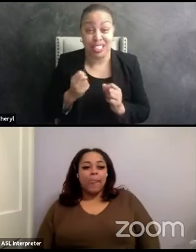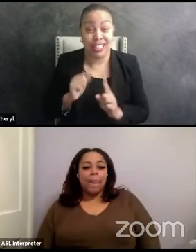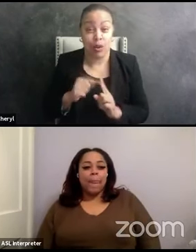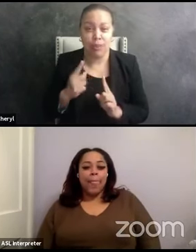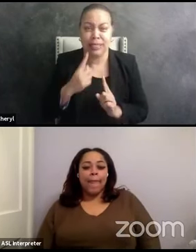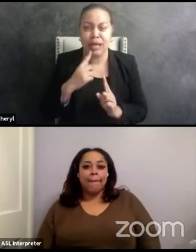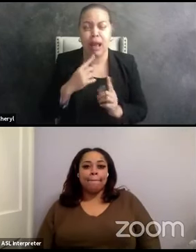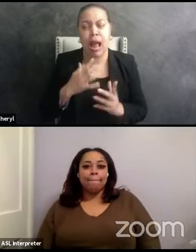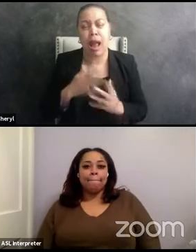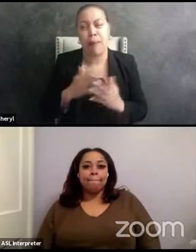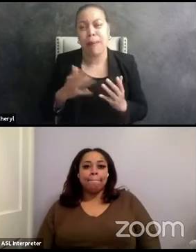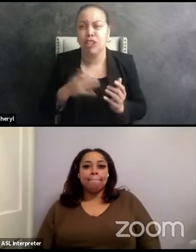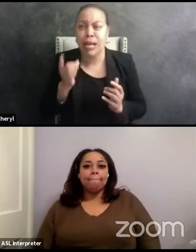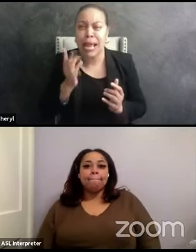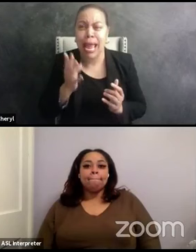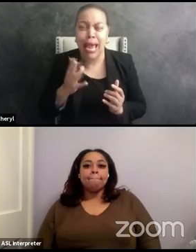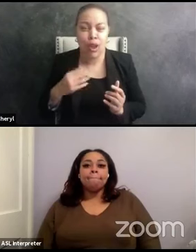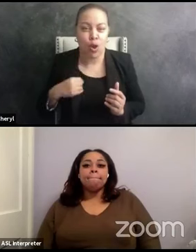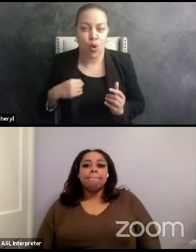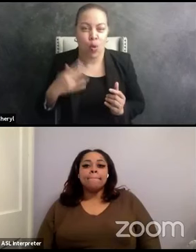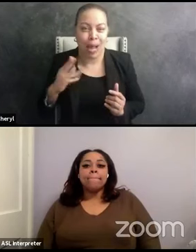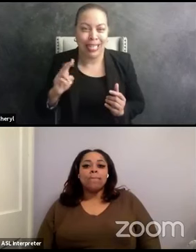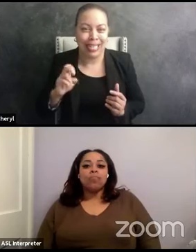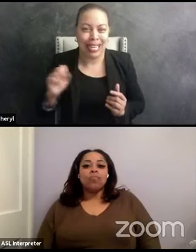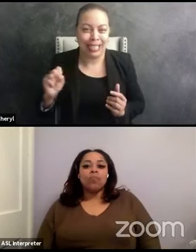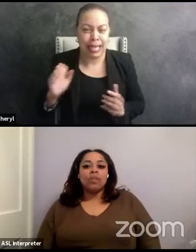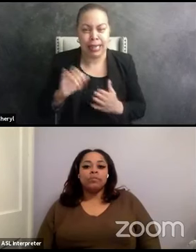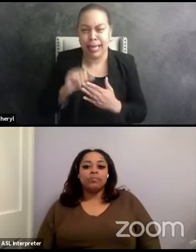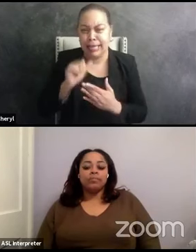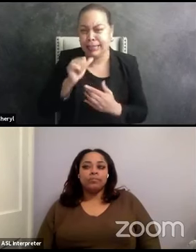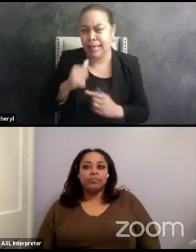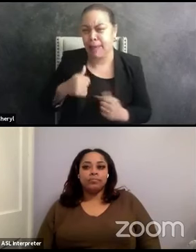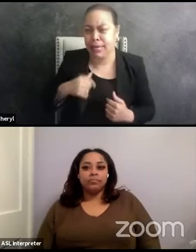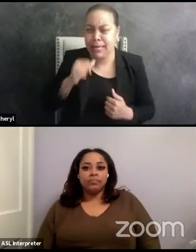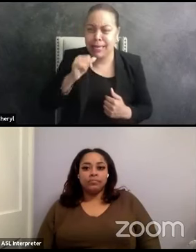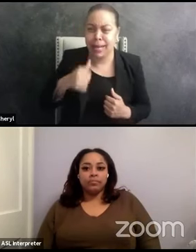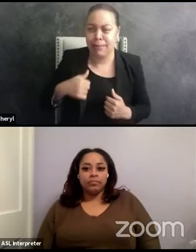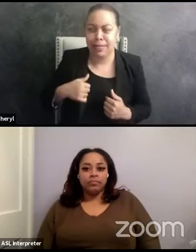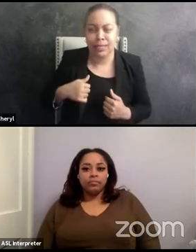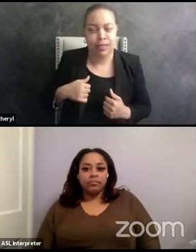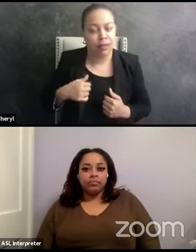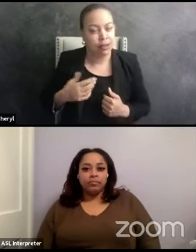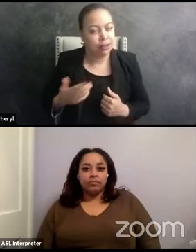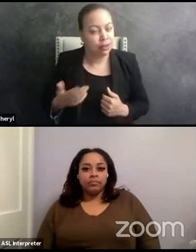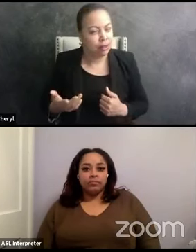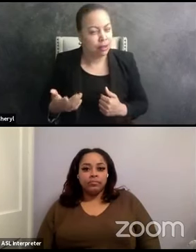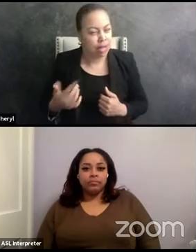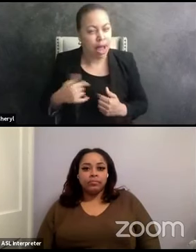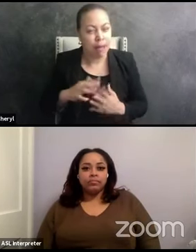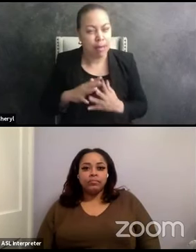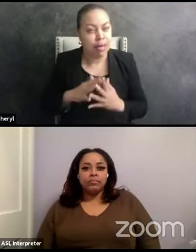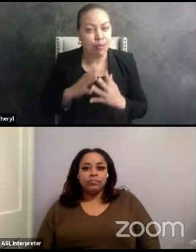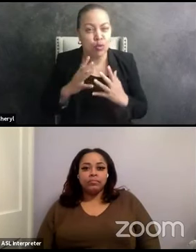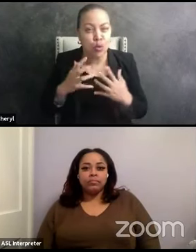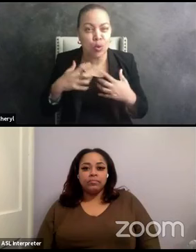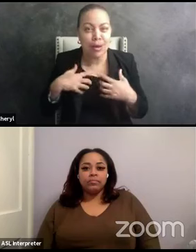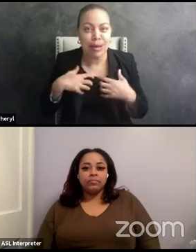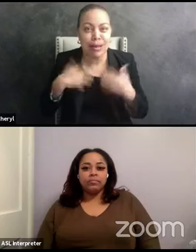she hates whiteness, and that's not her, and it made me so angry